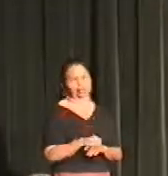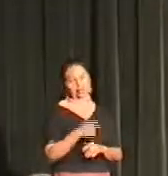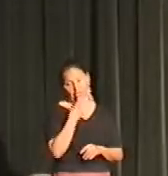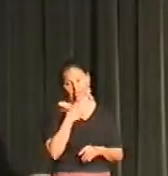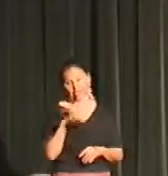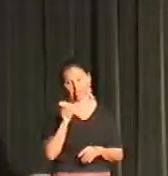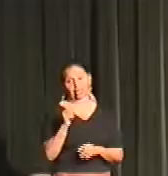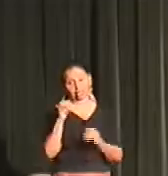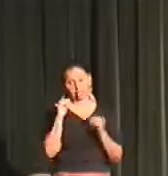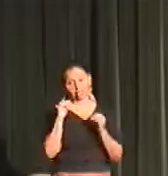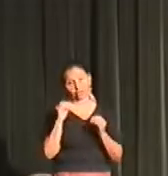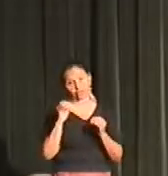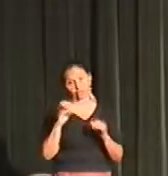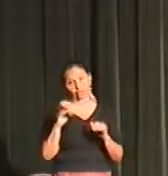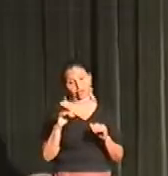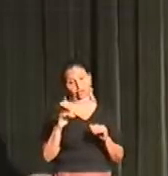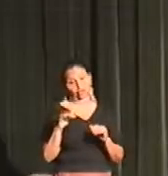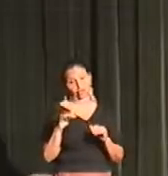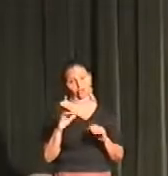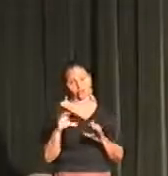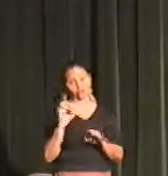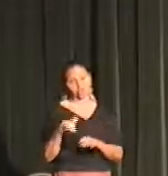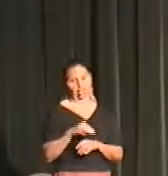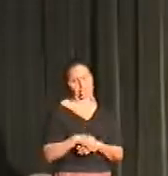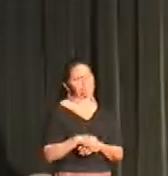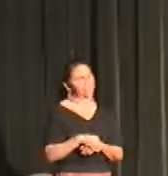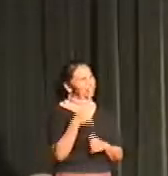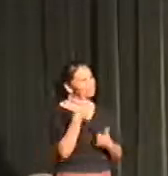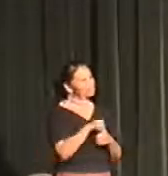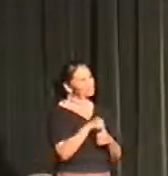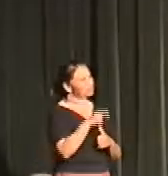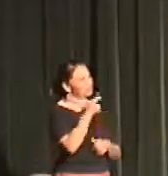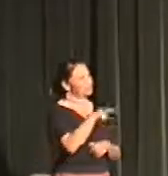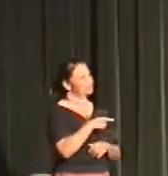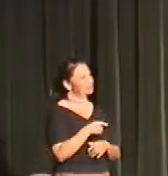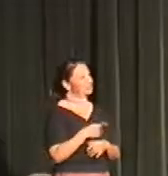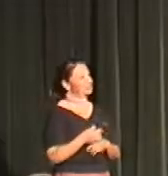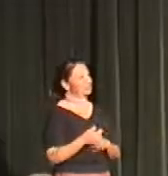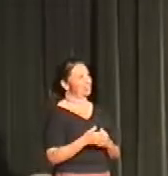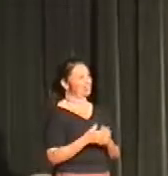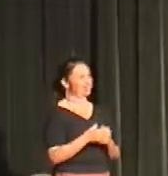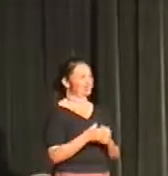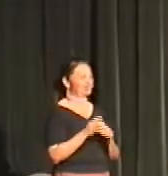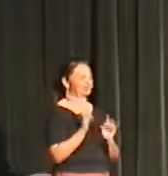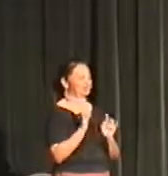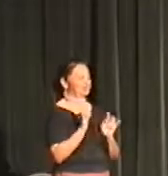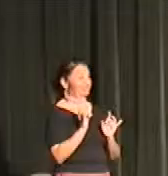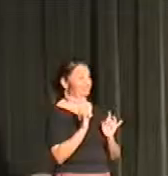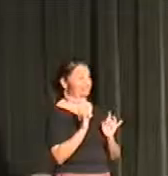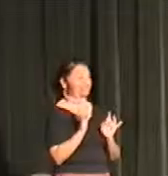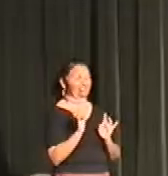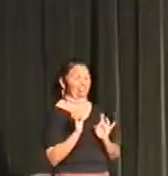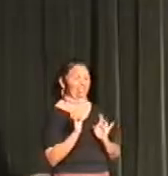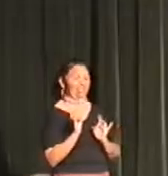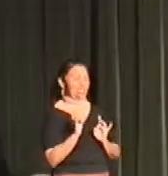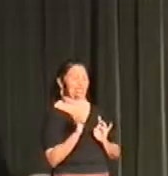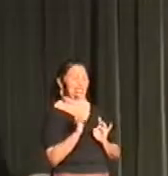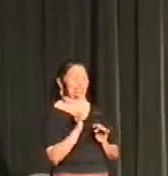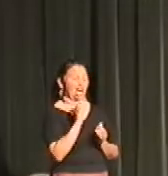And she said, and then I remember, you know, you were such a flake. She said, it was really unbelievable, you know, I mean, how